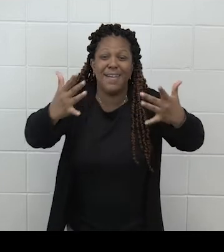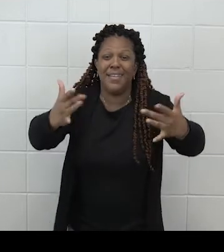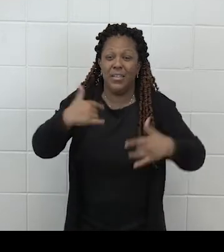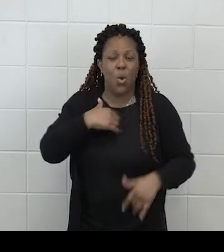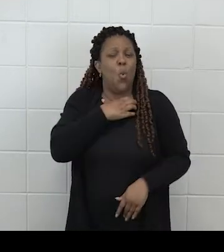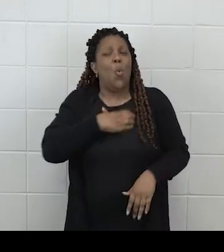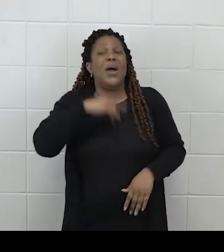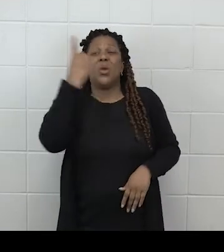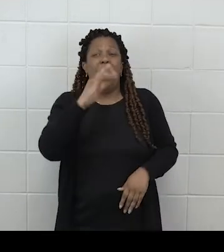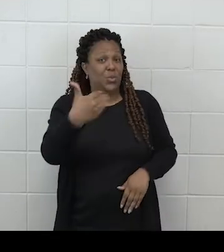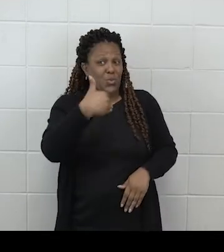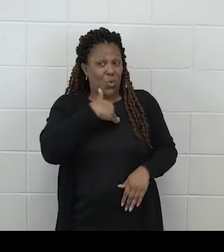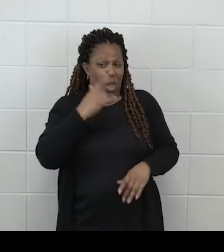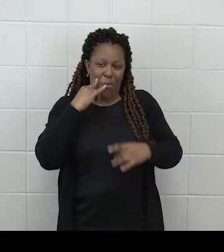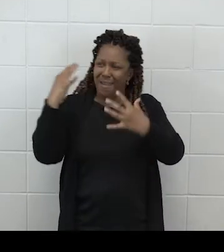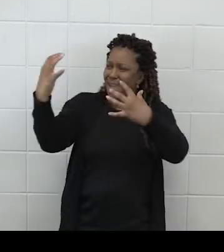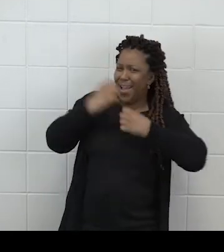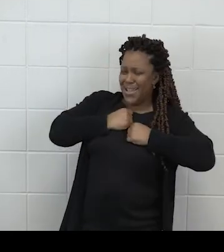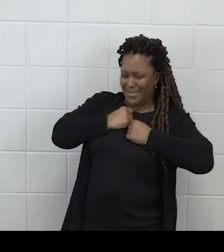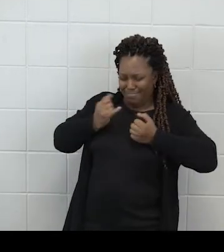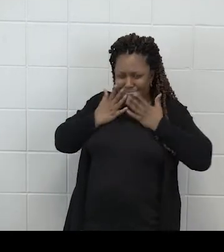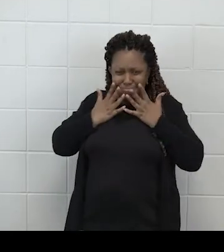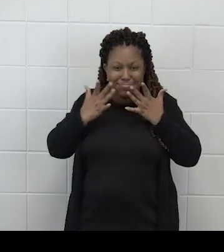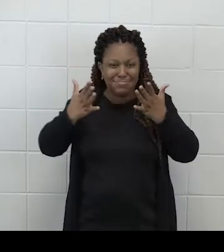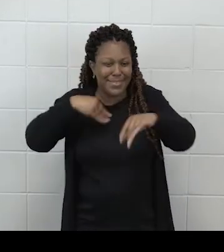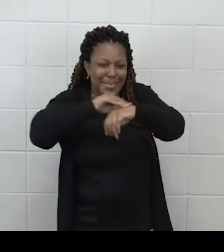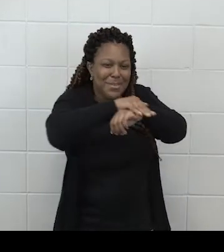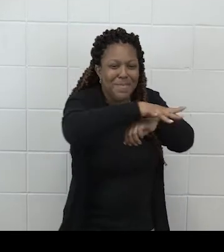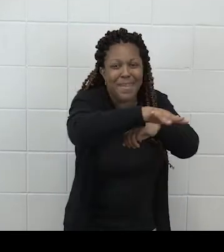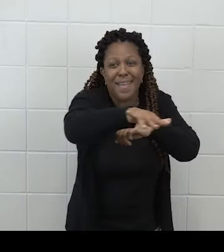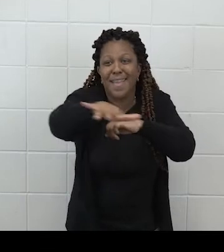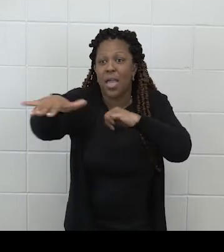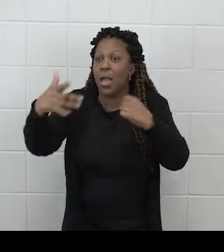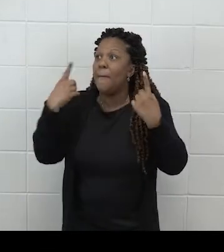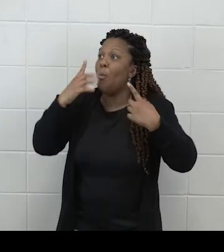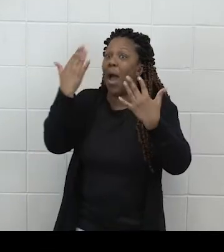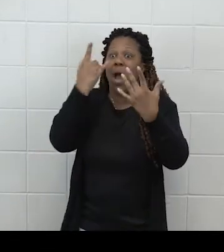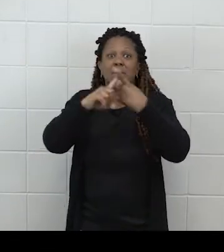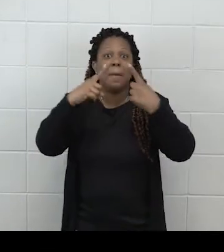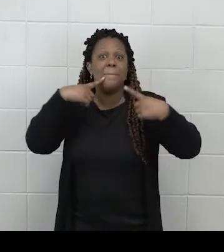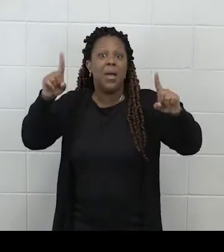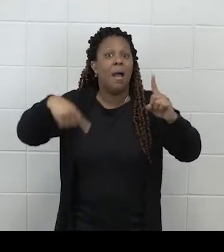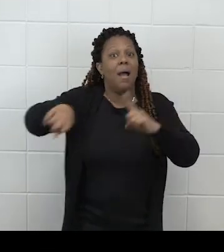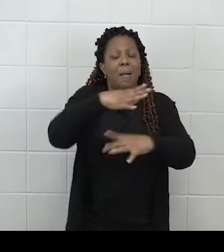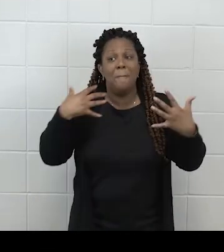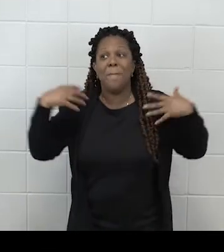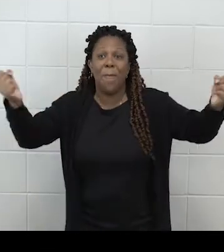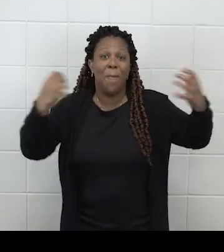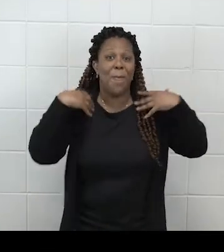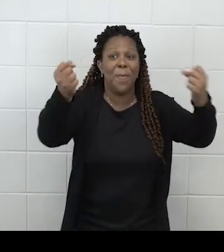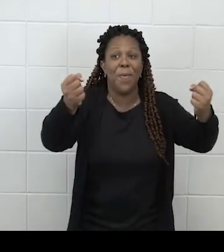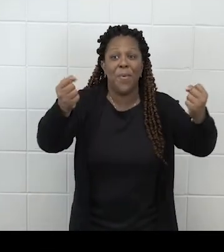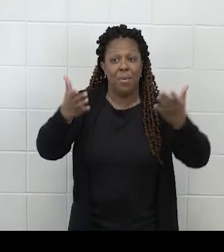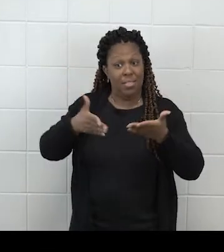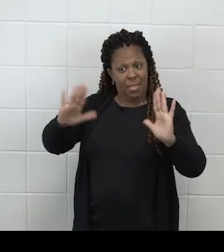fire, burn until we're healed and whole. Let it burn. Some things we need to retrieve